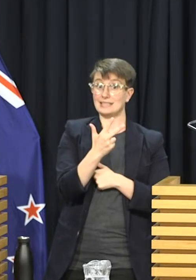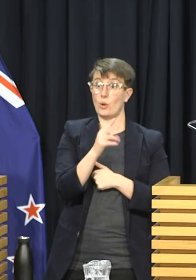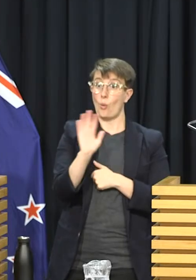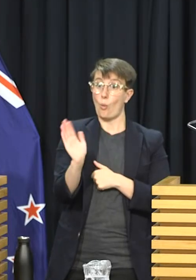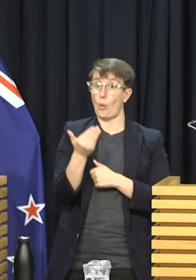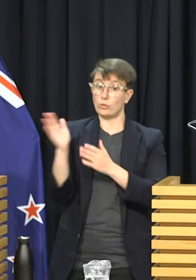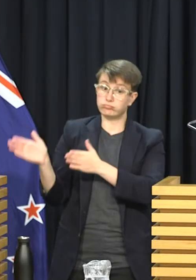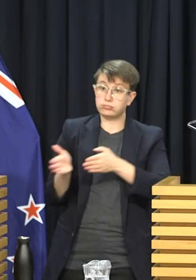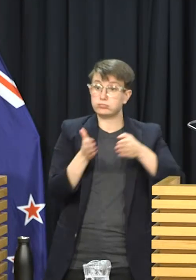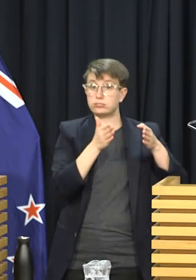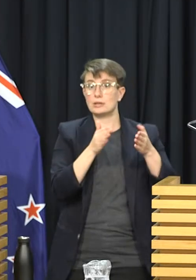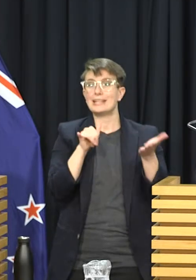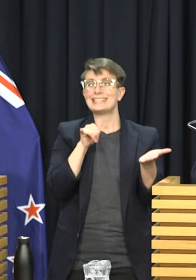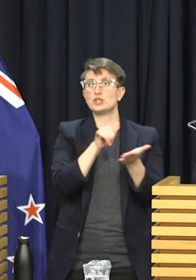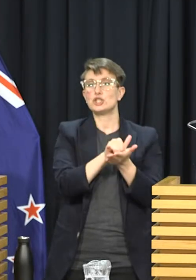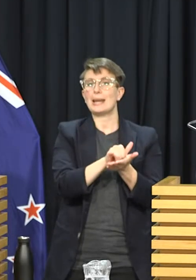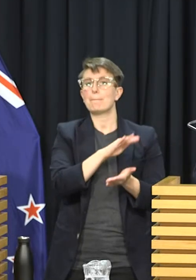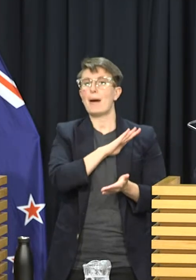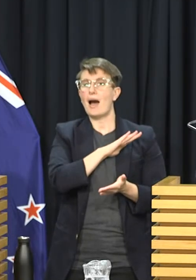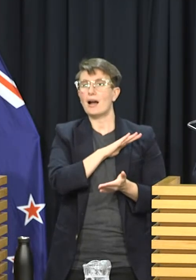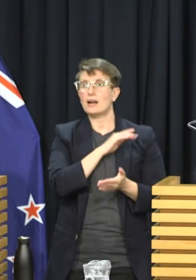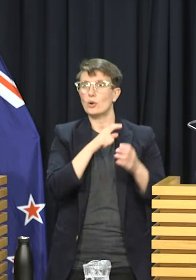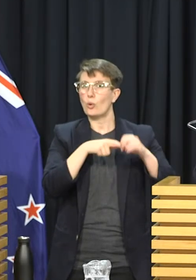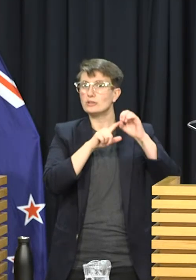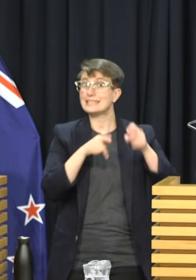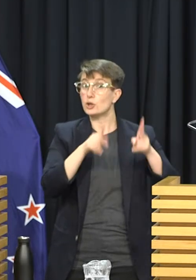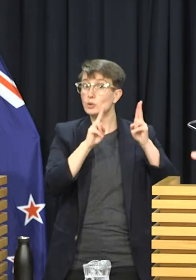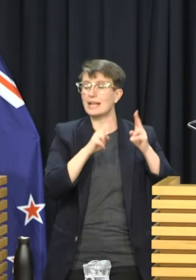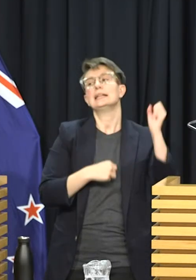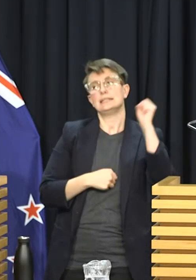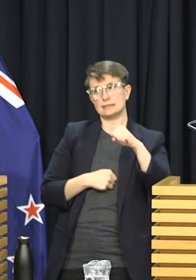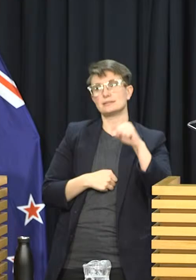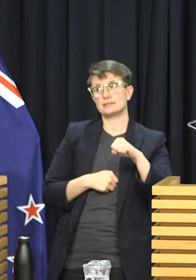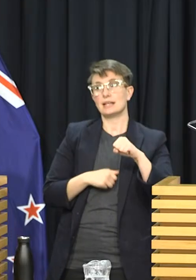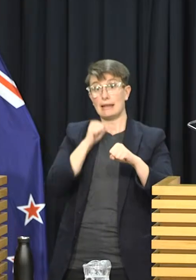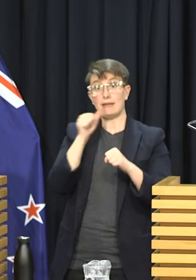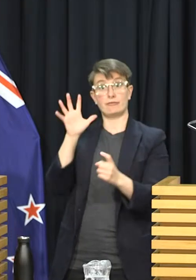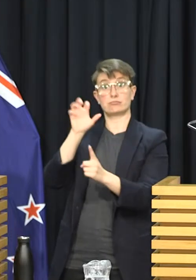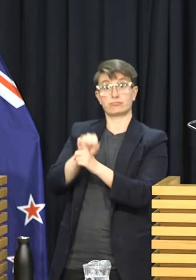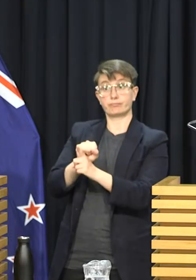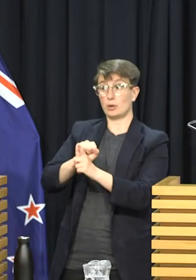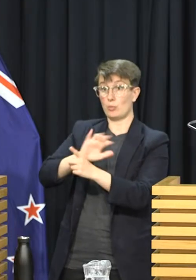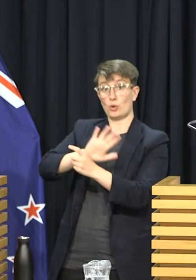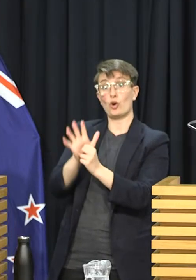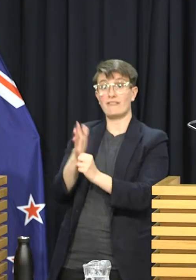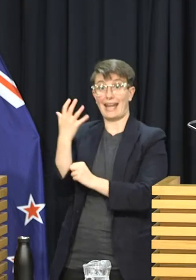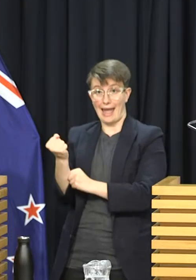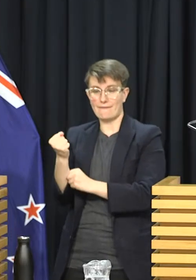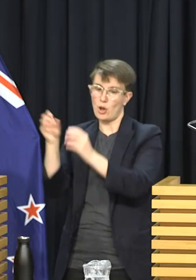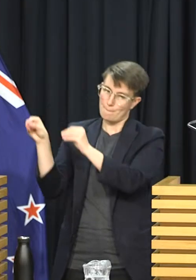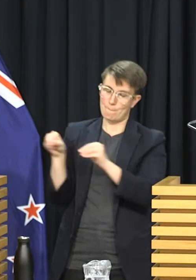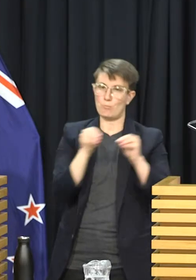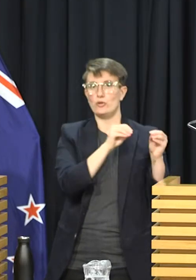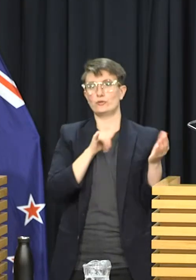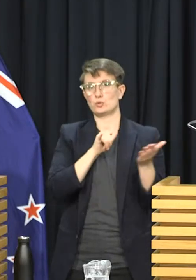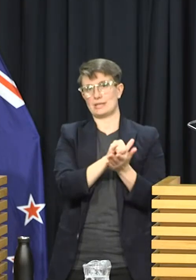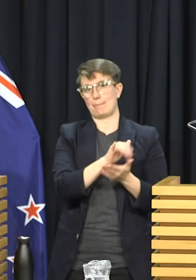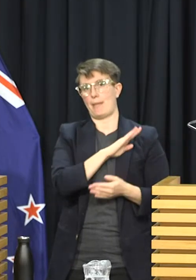Park. routinely they go to Jet Park either the day that the test result comes back or the following day. But remembering that all were day